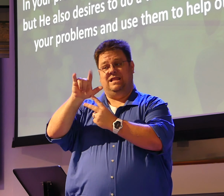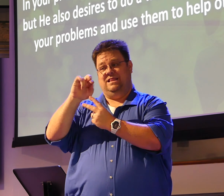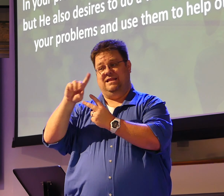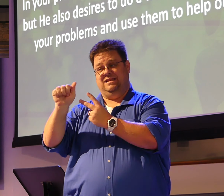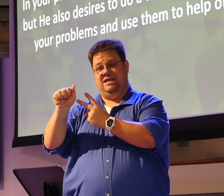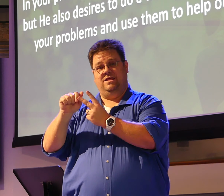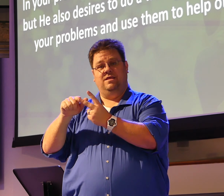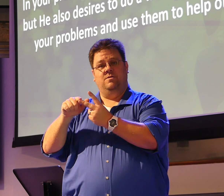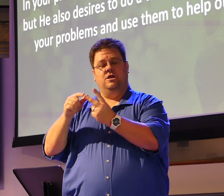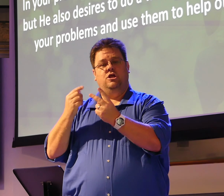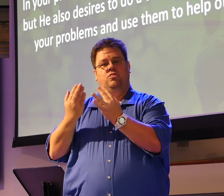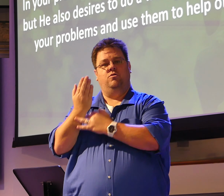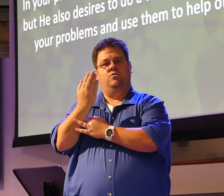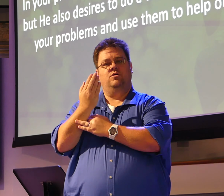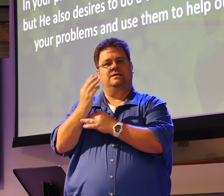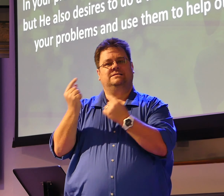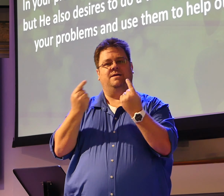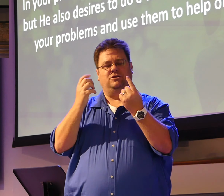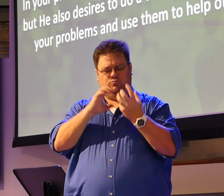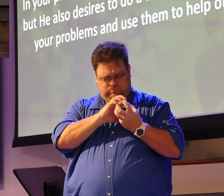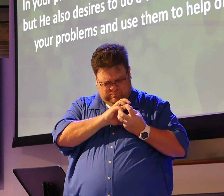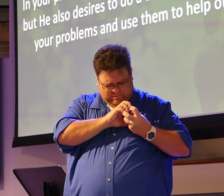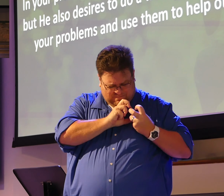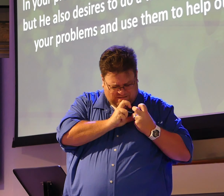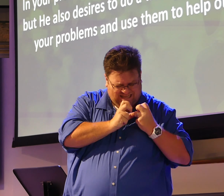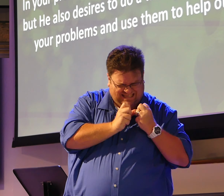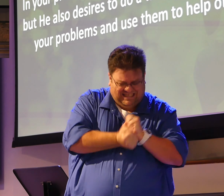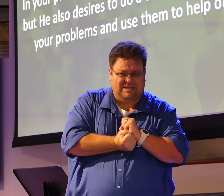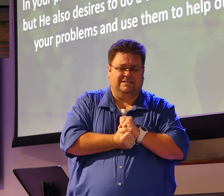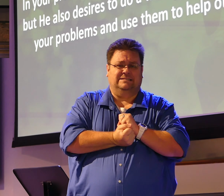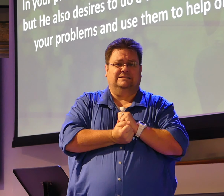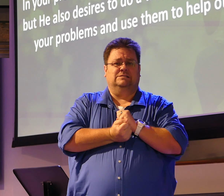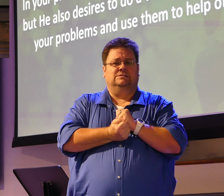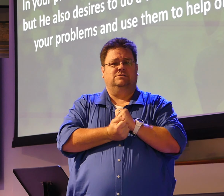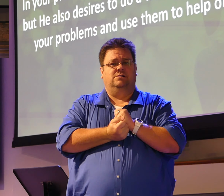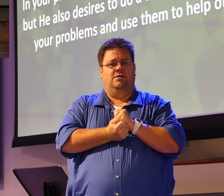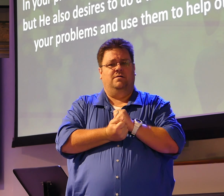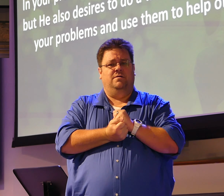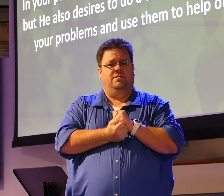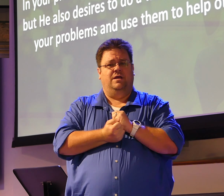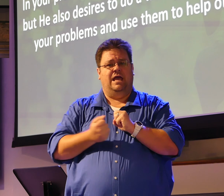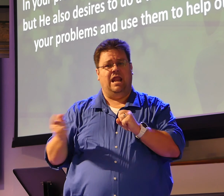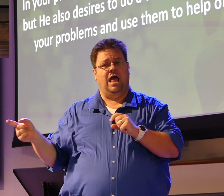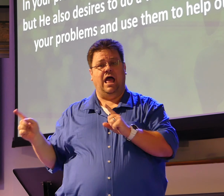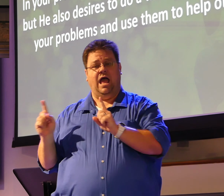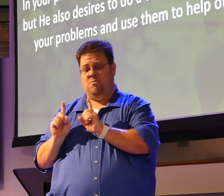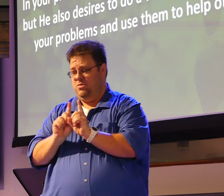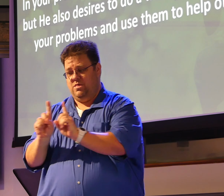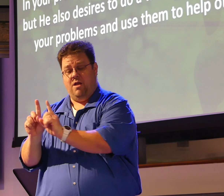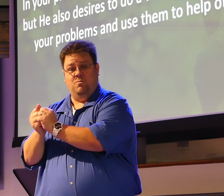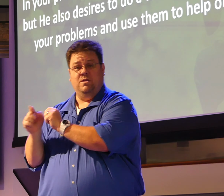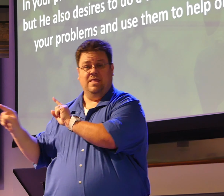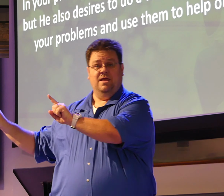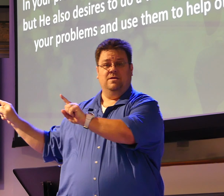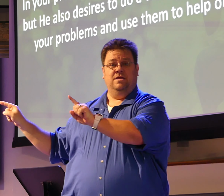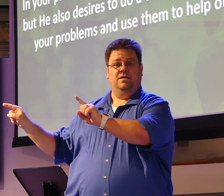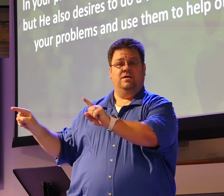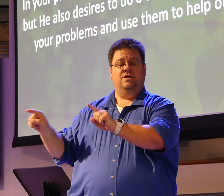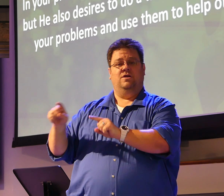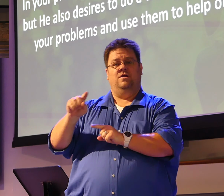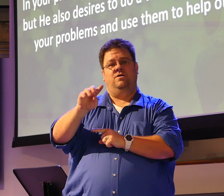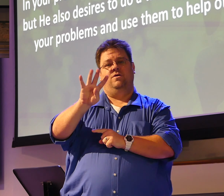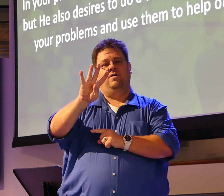is that john and linda went through something so heartbreaking and so just gut-wrenching and i walked with them